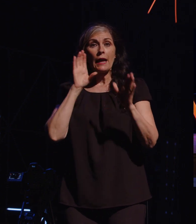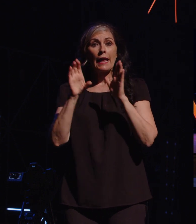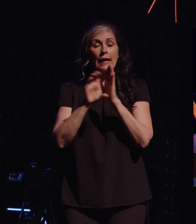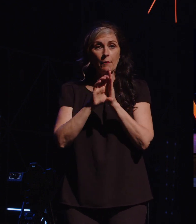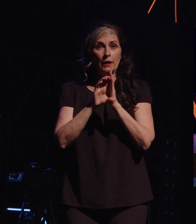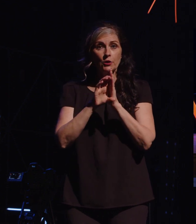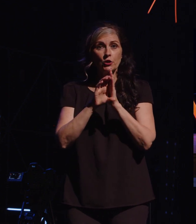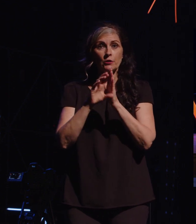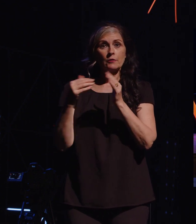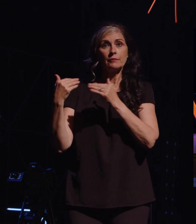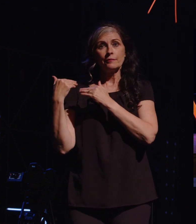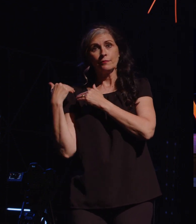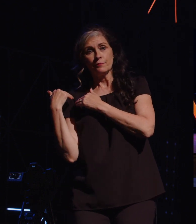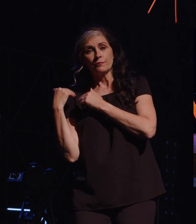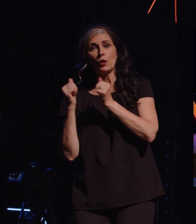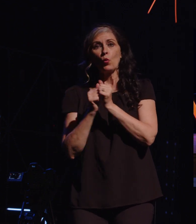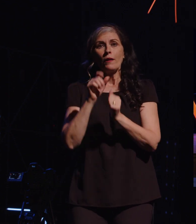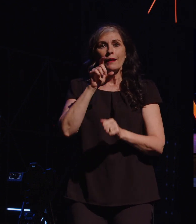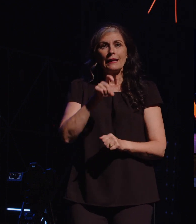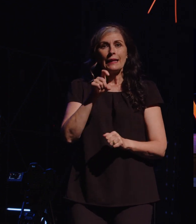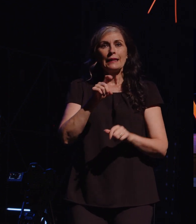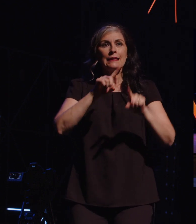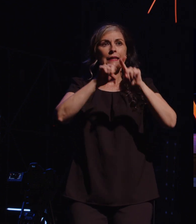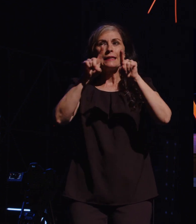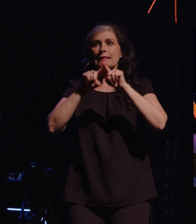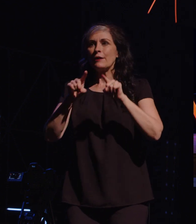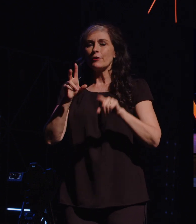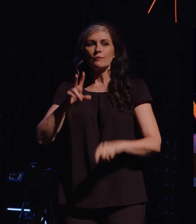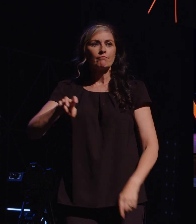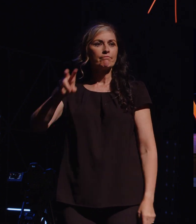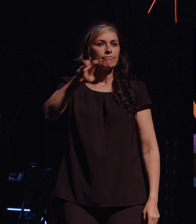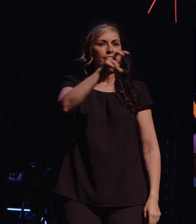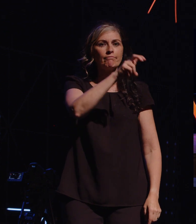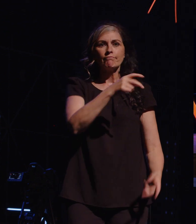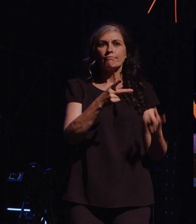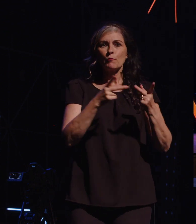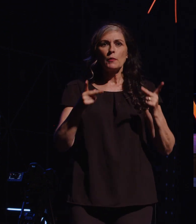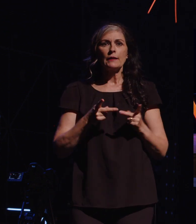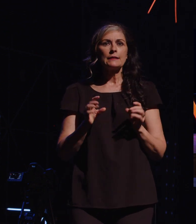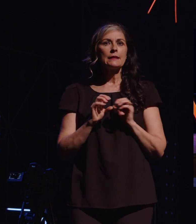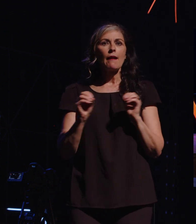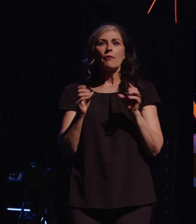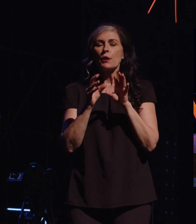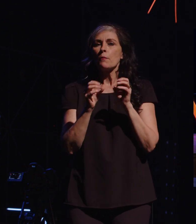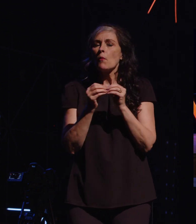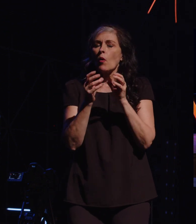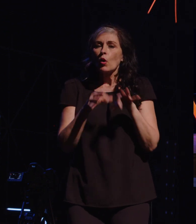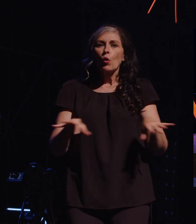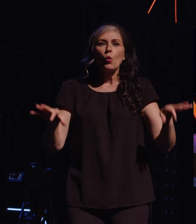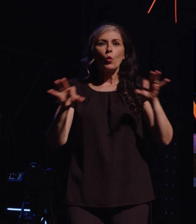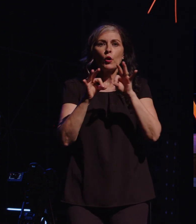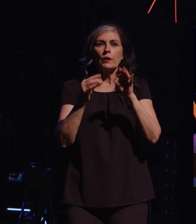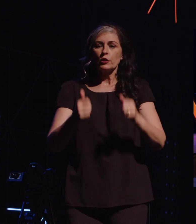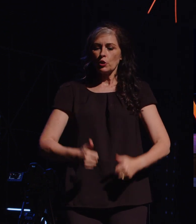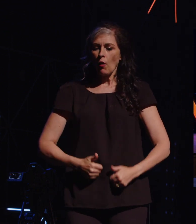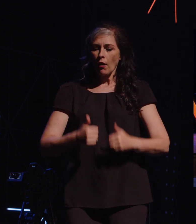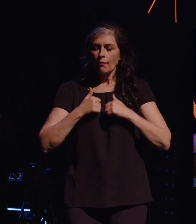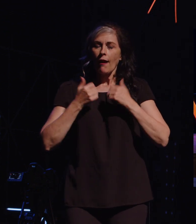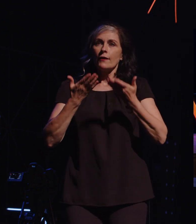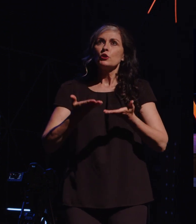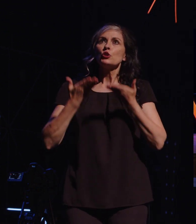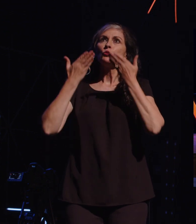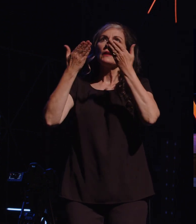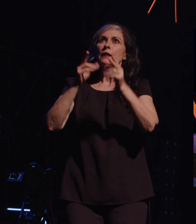bearers with needs in different places, right, there is nothing more worthy to give our lives to than to honor